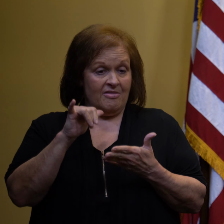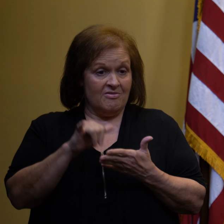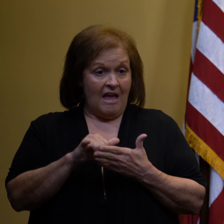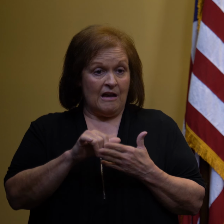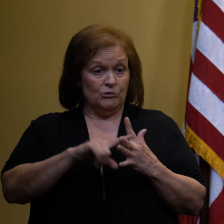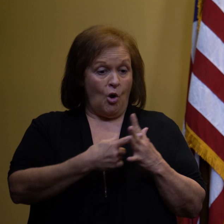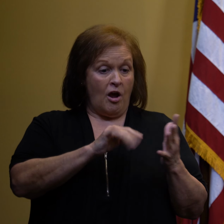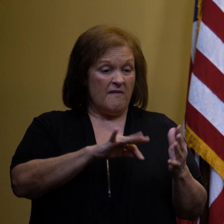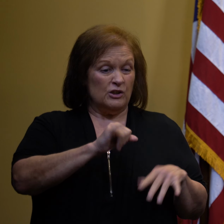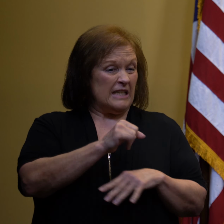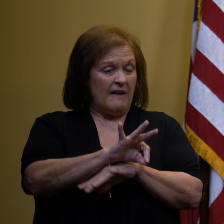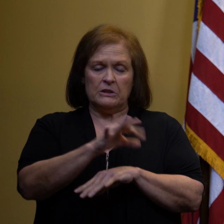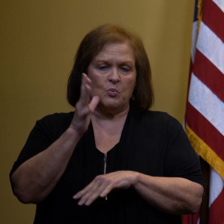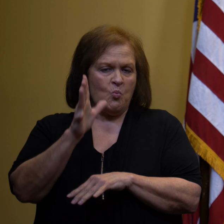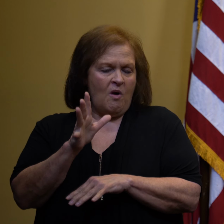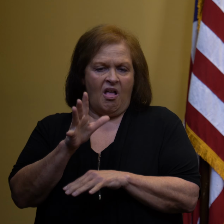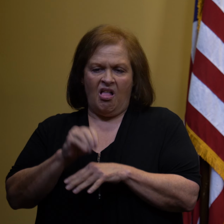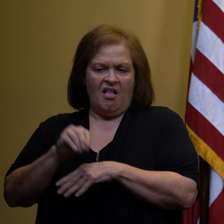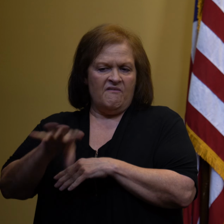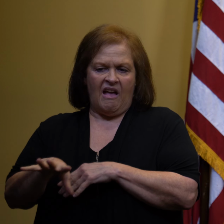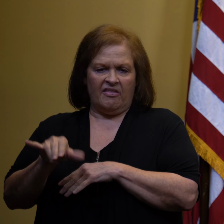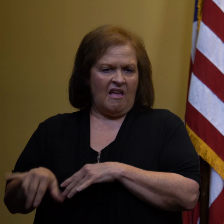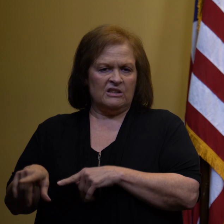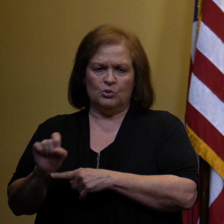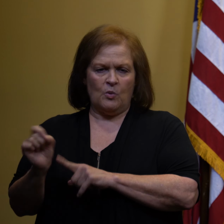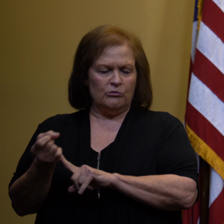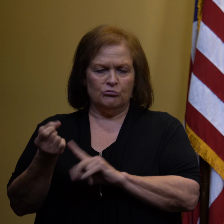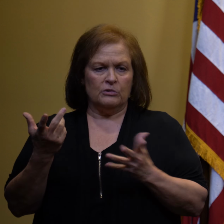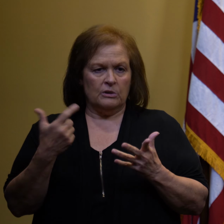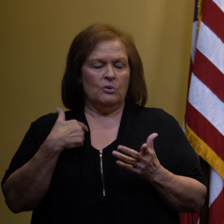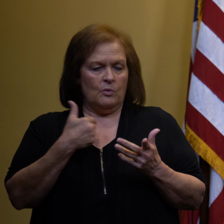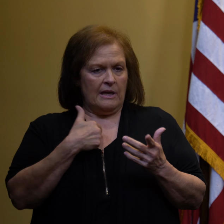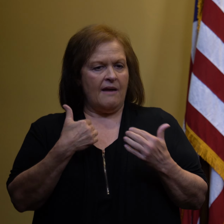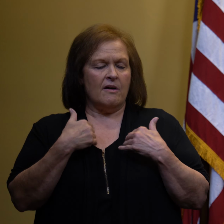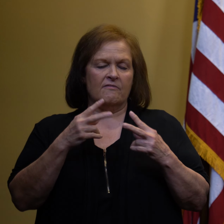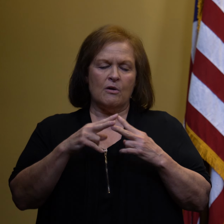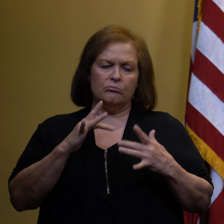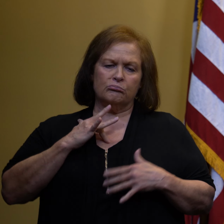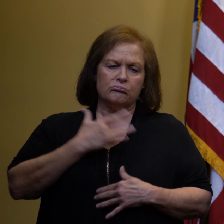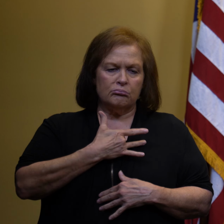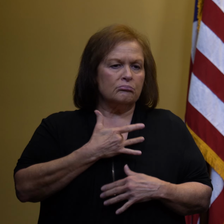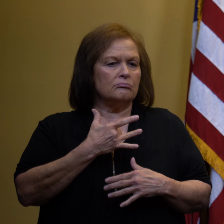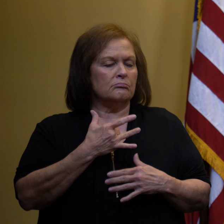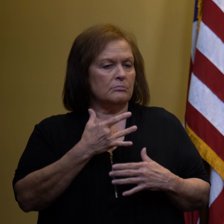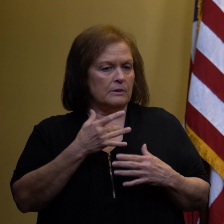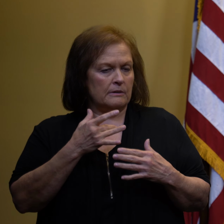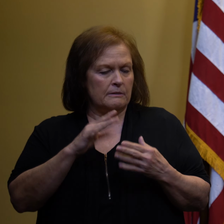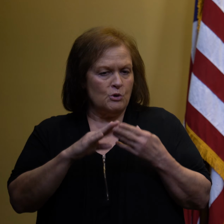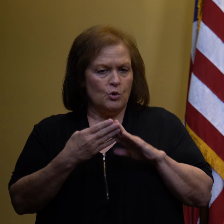start of Jazz Fest will have a negative impact on this. We have a very caring community relative to our